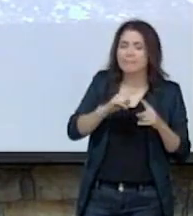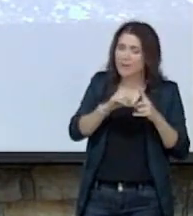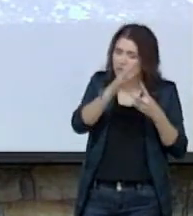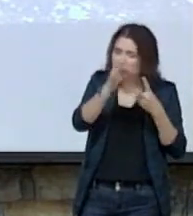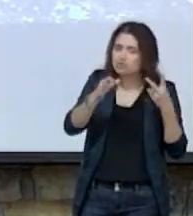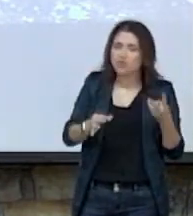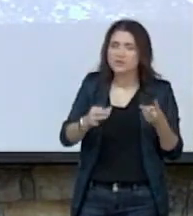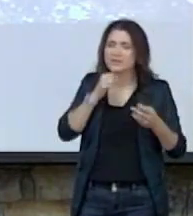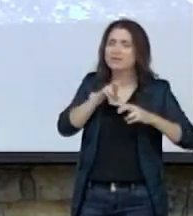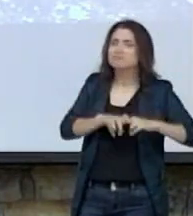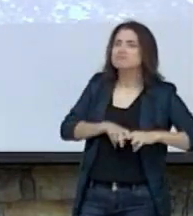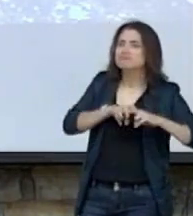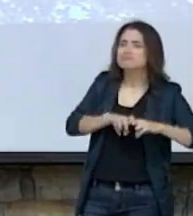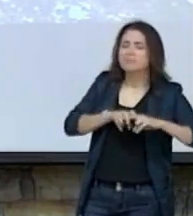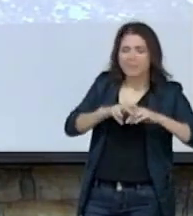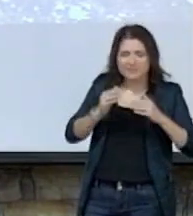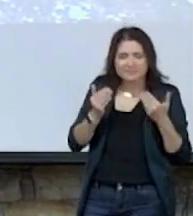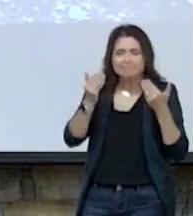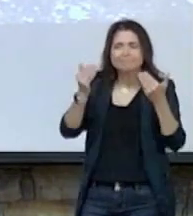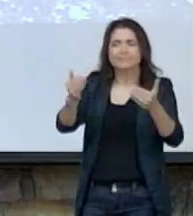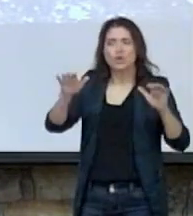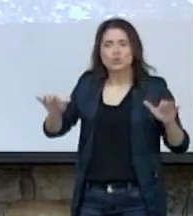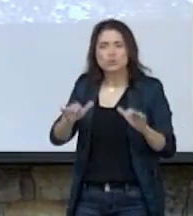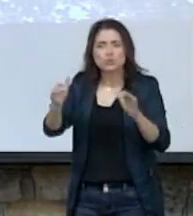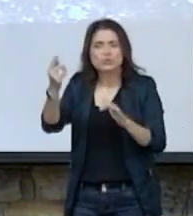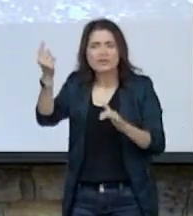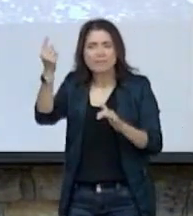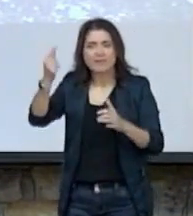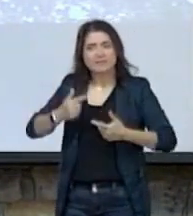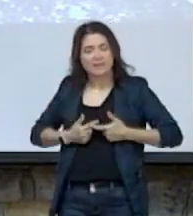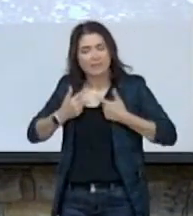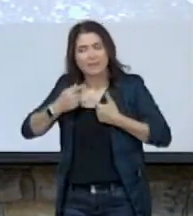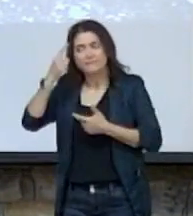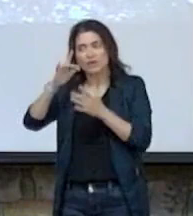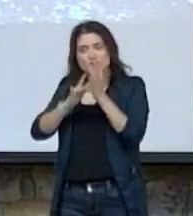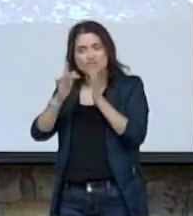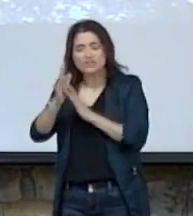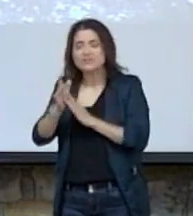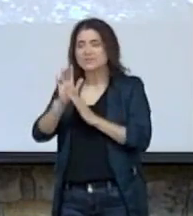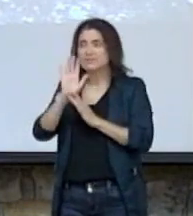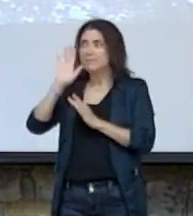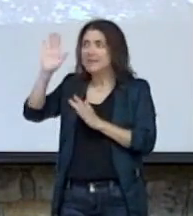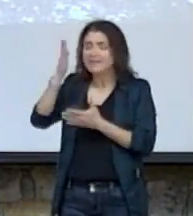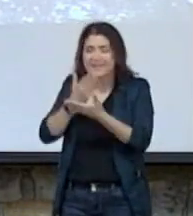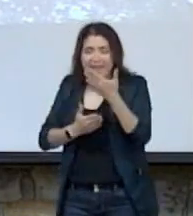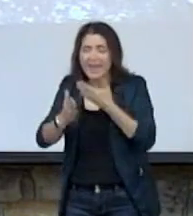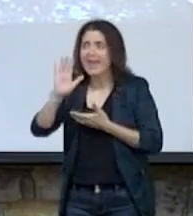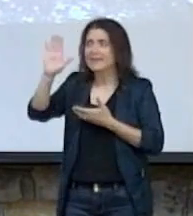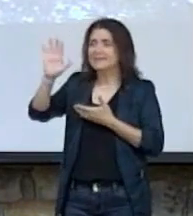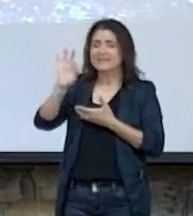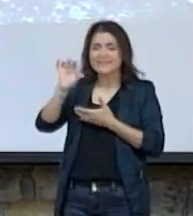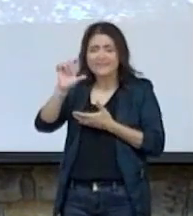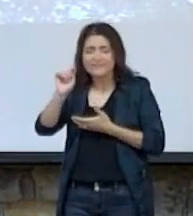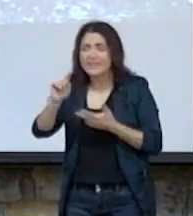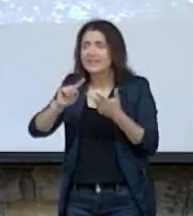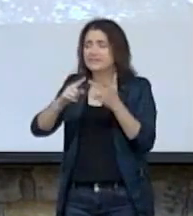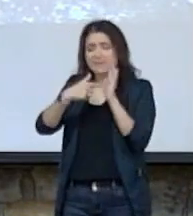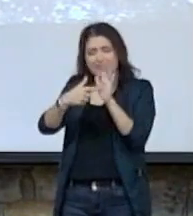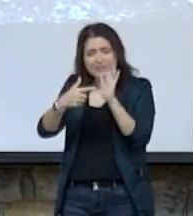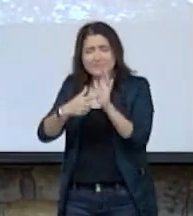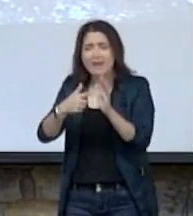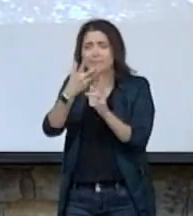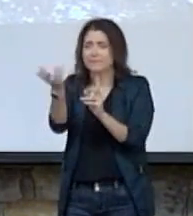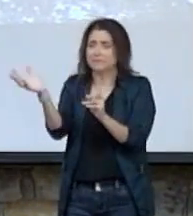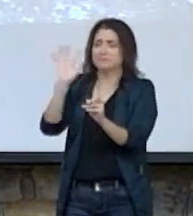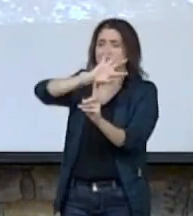ends and go do something. To go live for Jesus, to be his hands, to be his feet, to be an example to the world around about